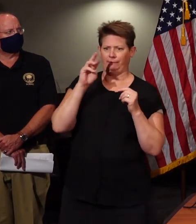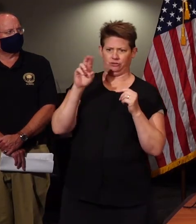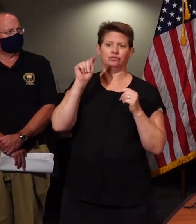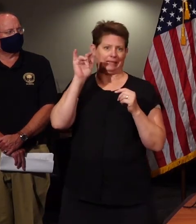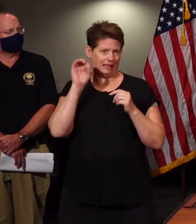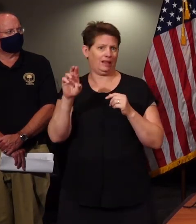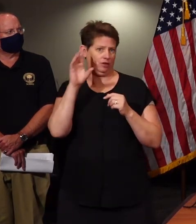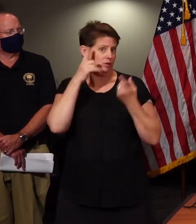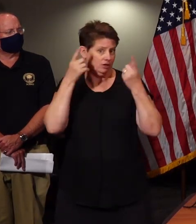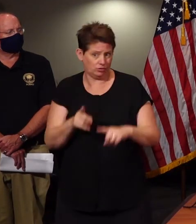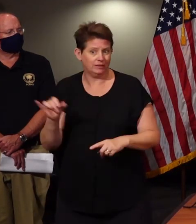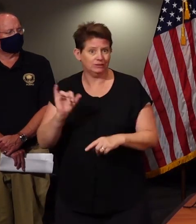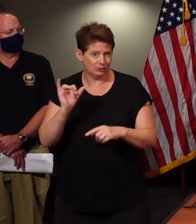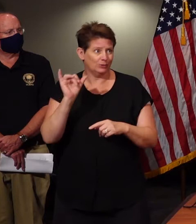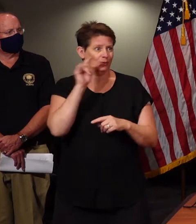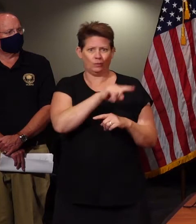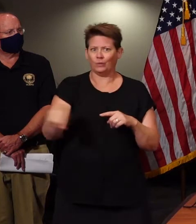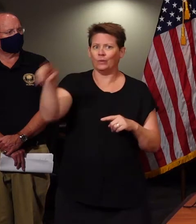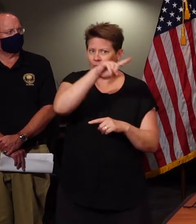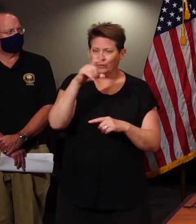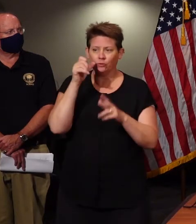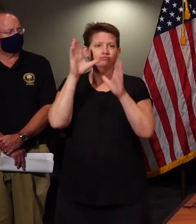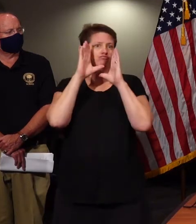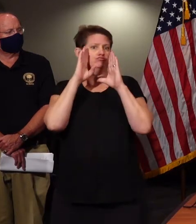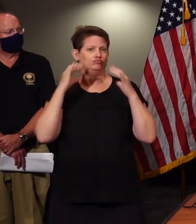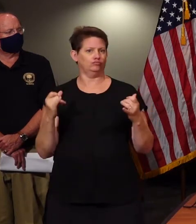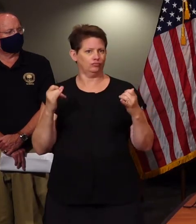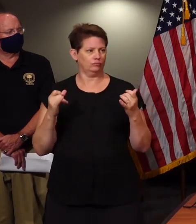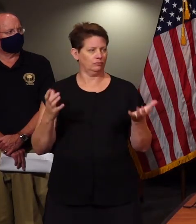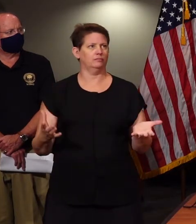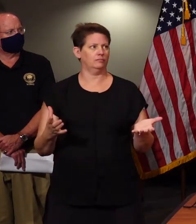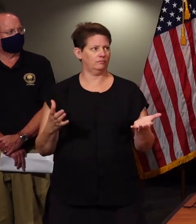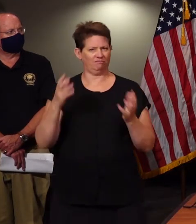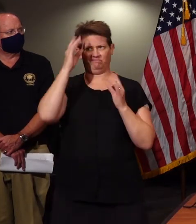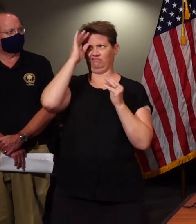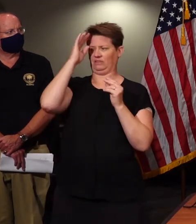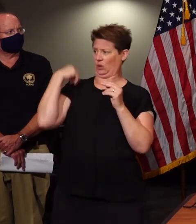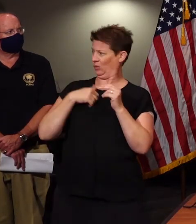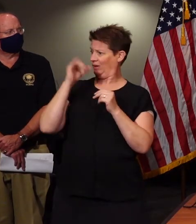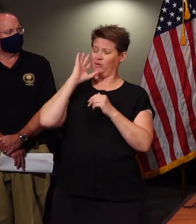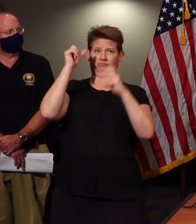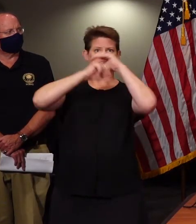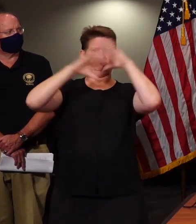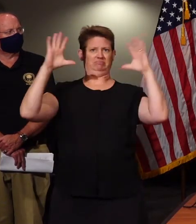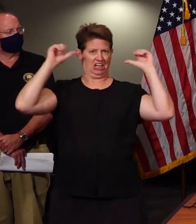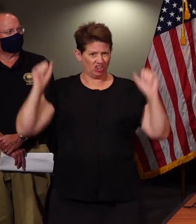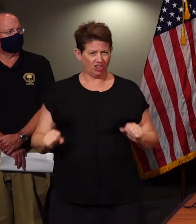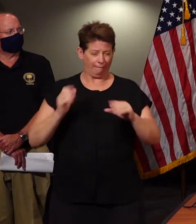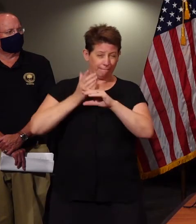agree, and everyone listening to this right now, who would have ever imagined that we'd be having over 1,000